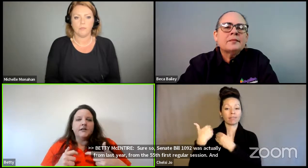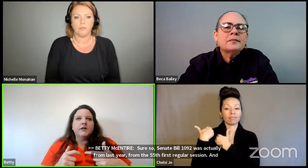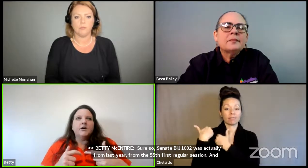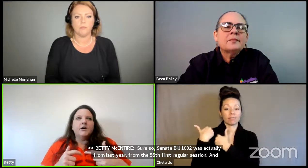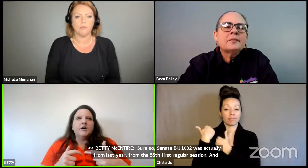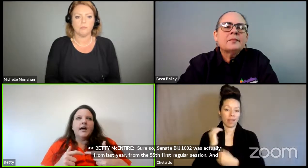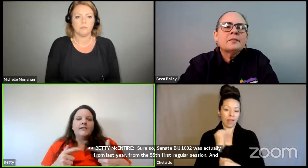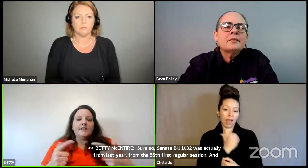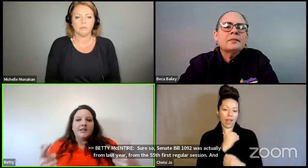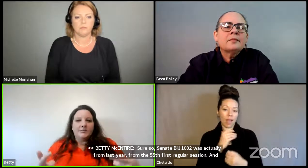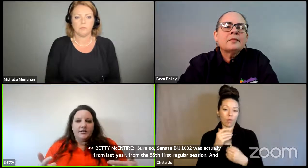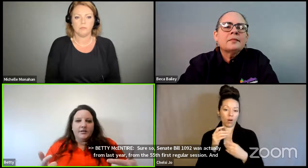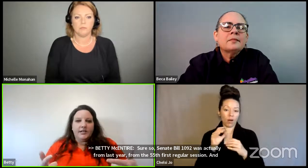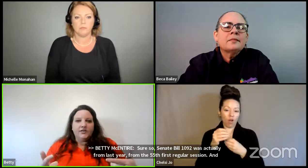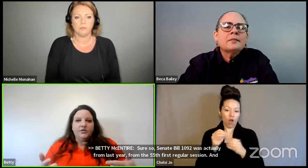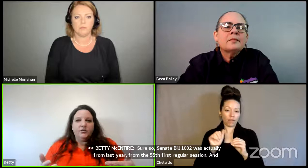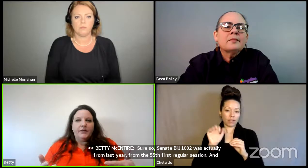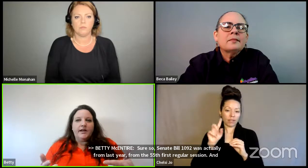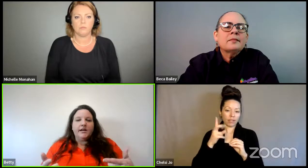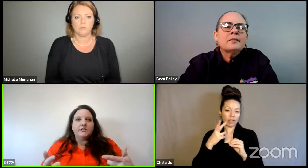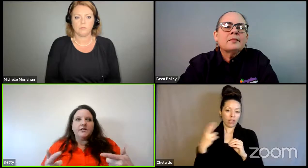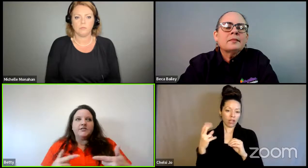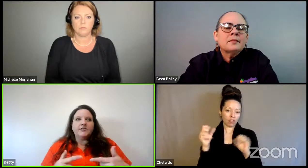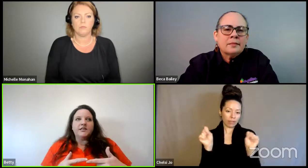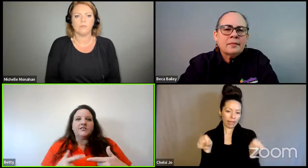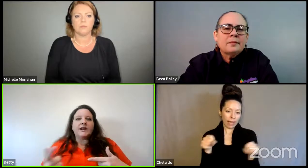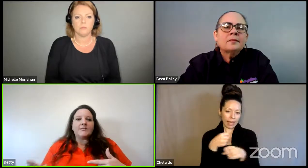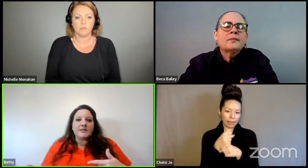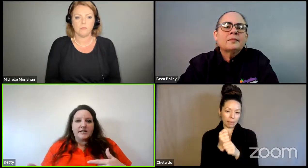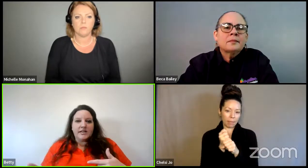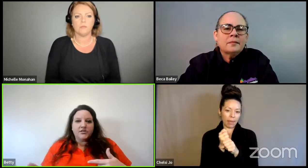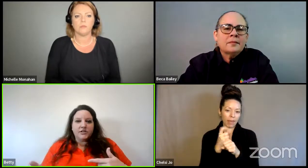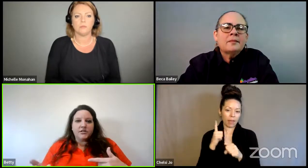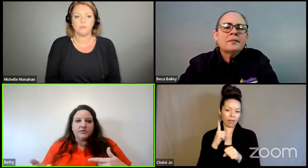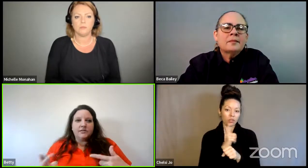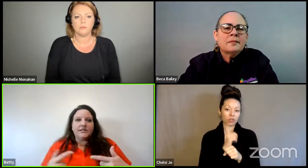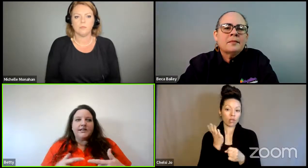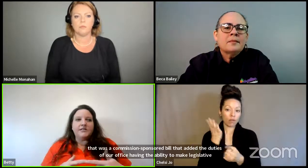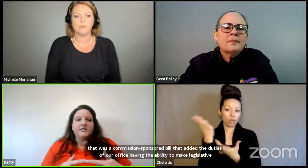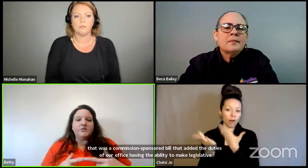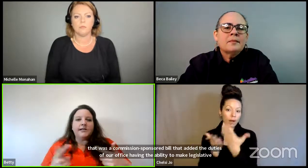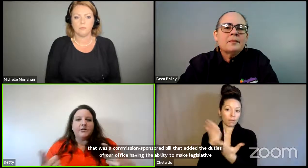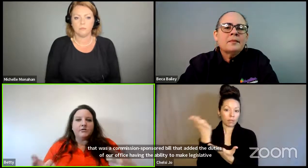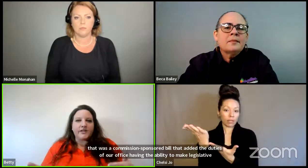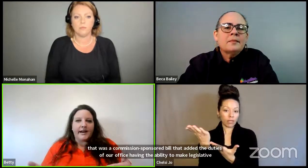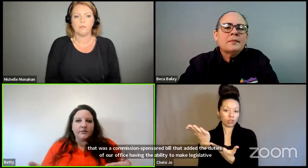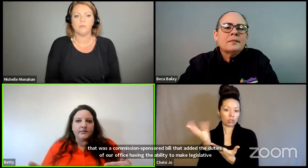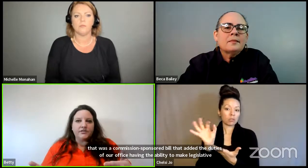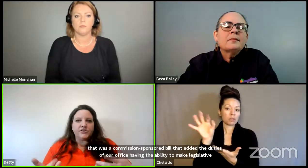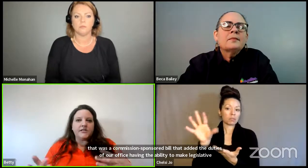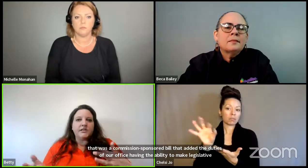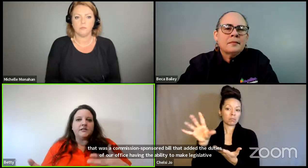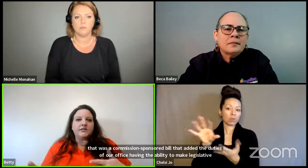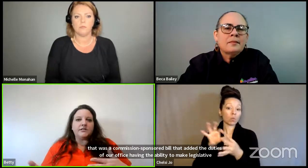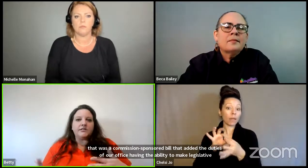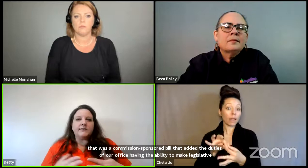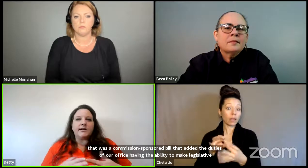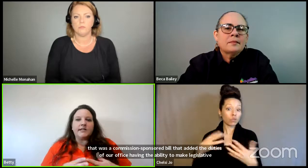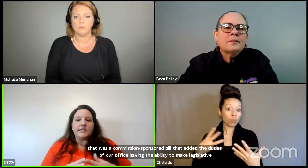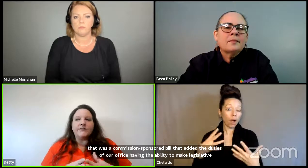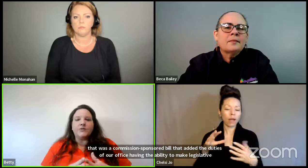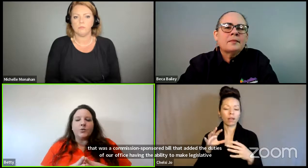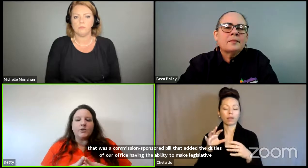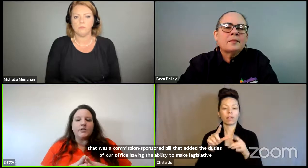office having the ability to make legislative recommendations related to language acquisition and